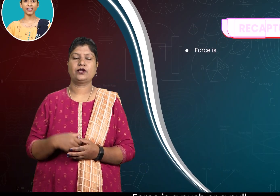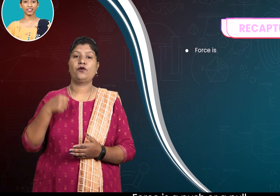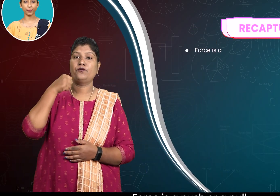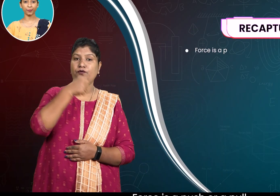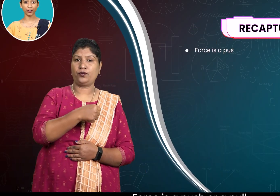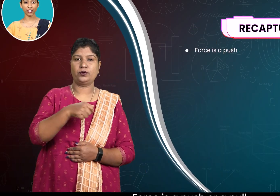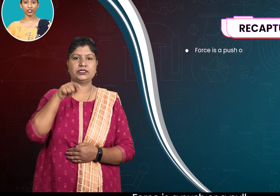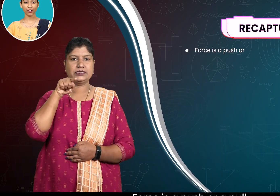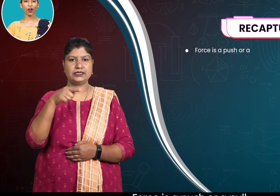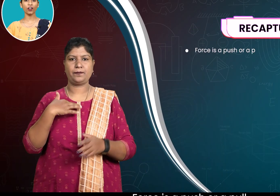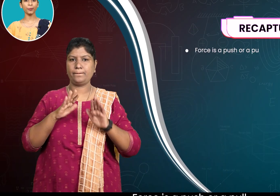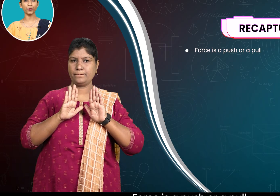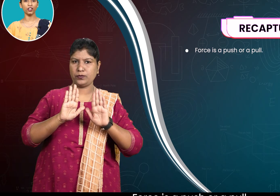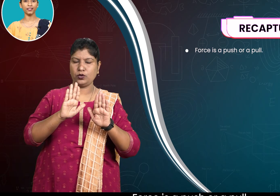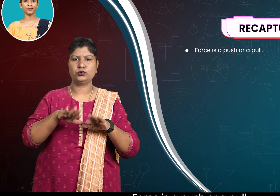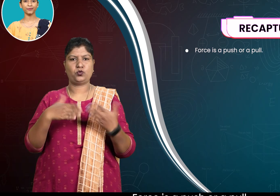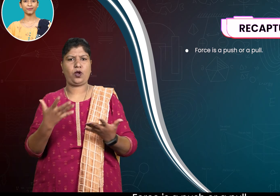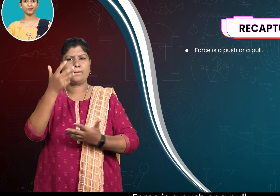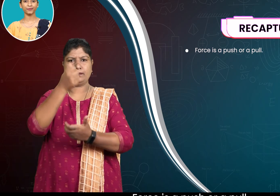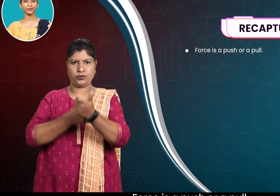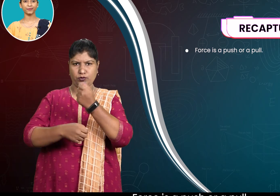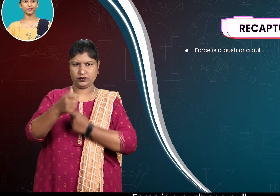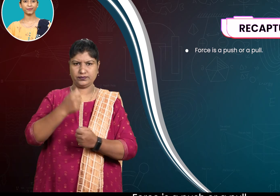Force is a push or a pull.